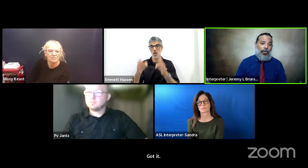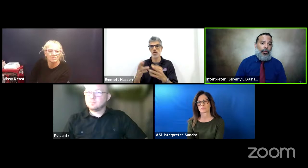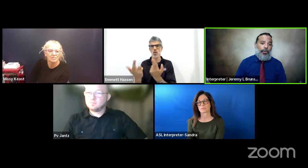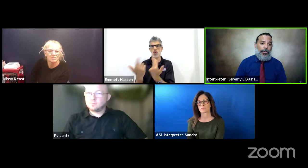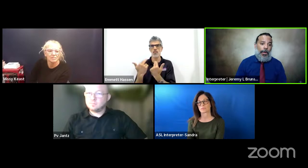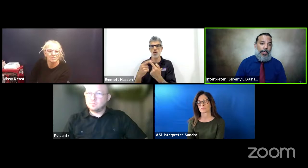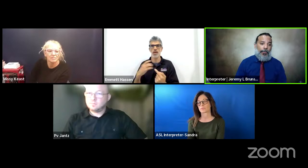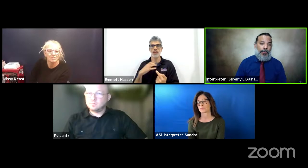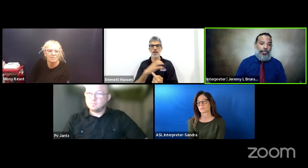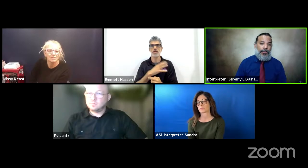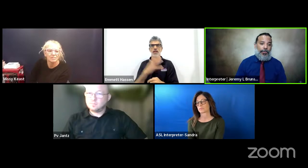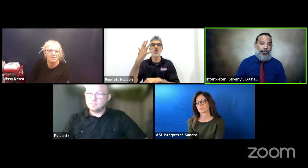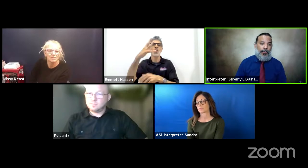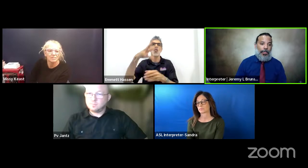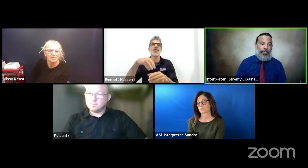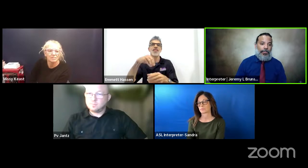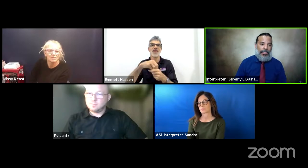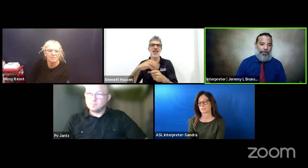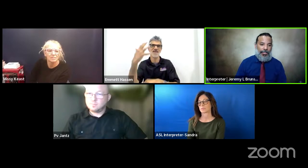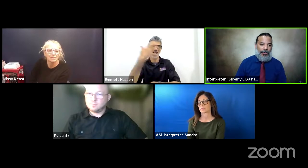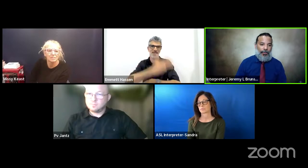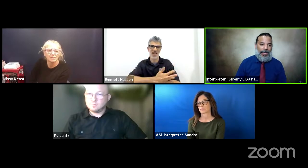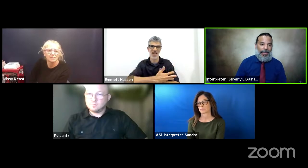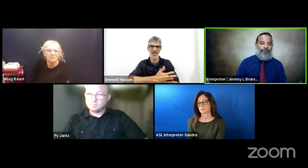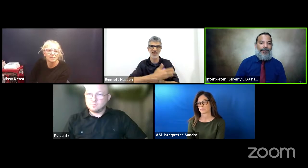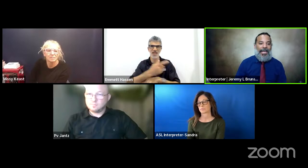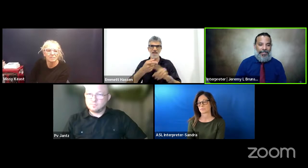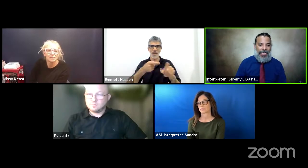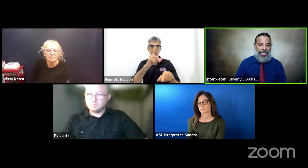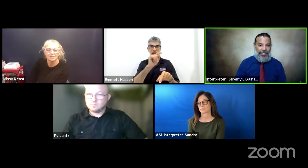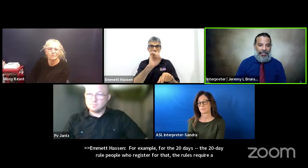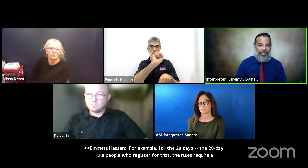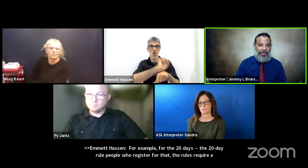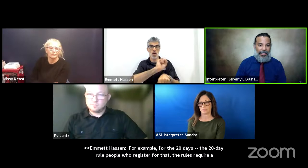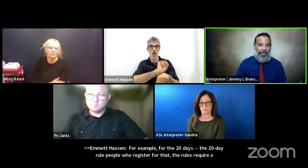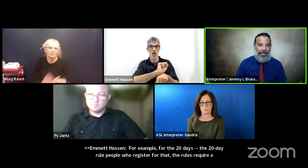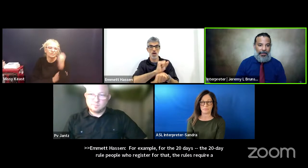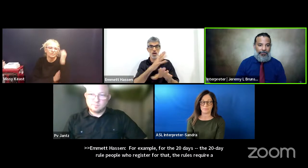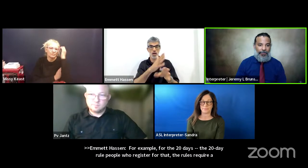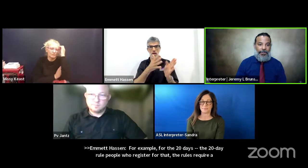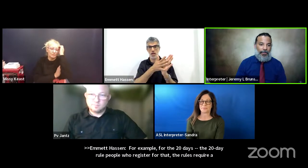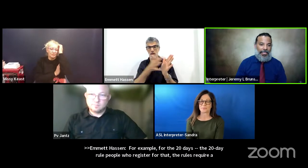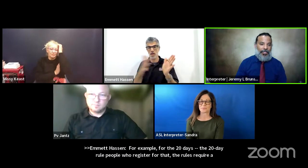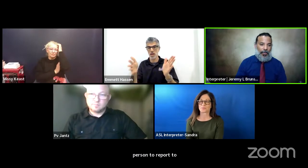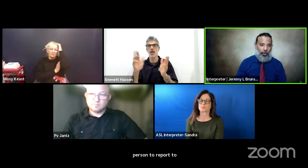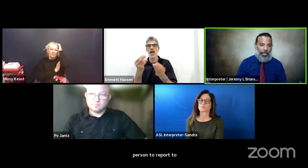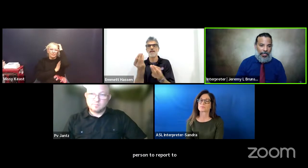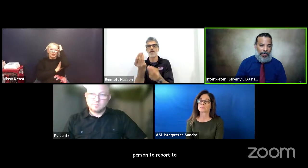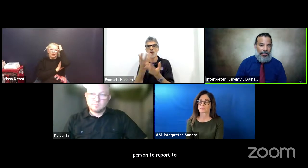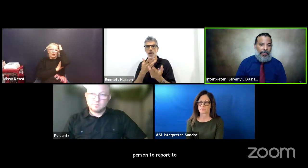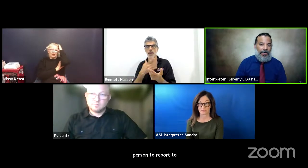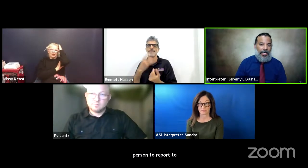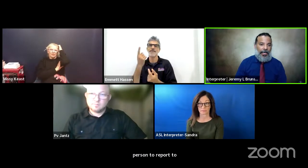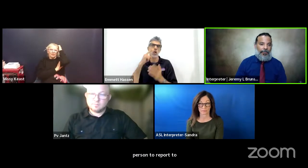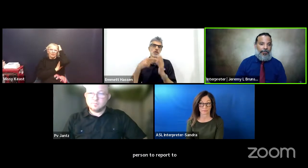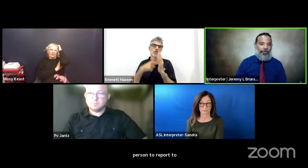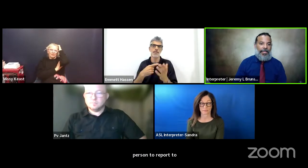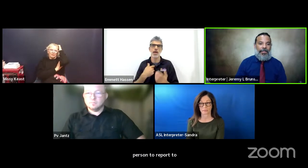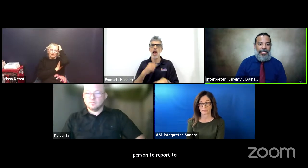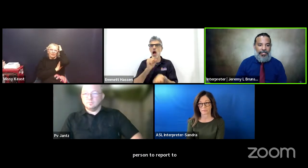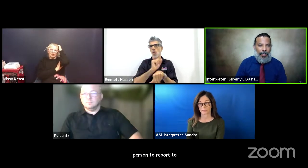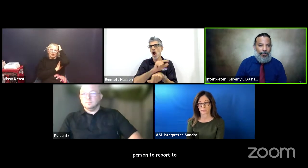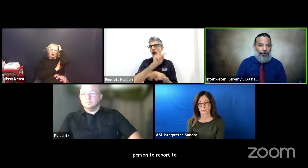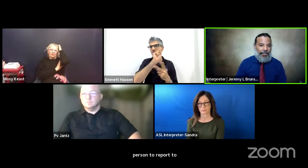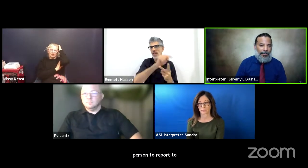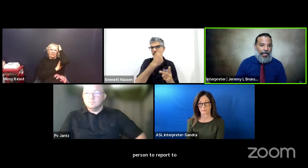the rules require a person to report to the commission within 5 days from when they start working. So they